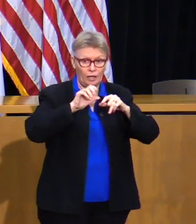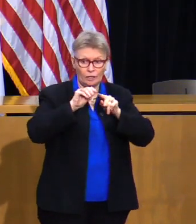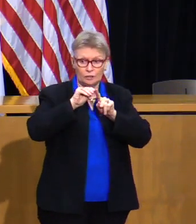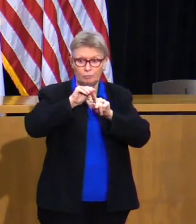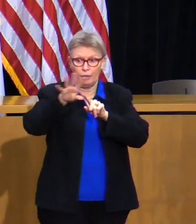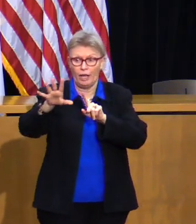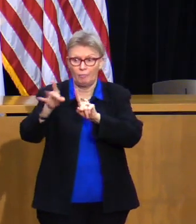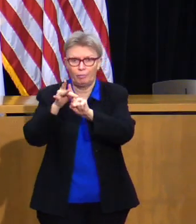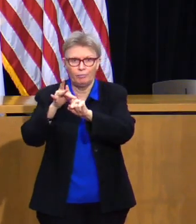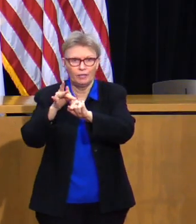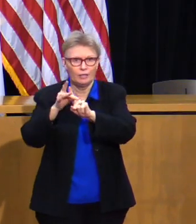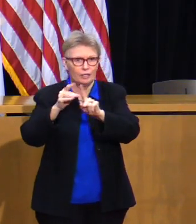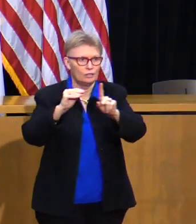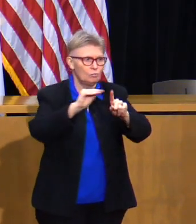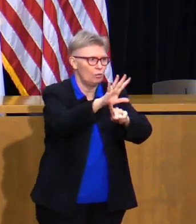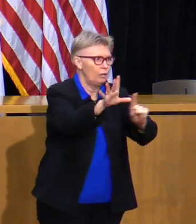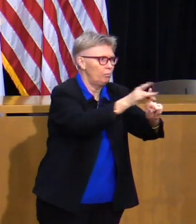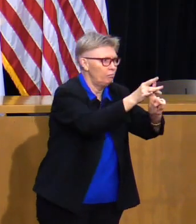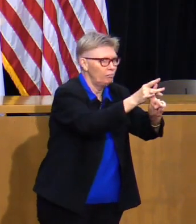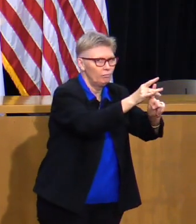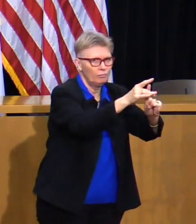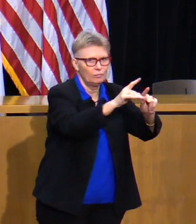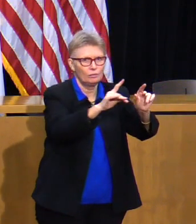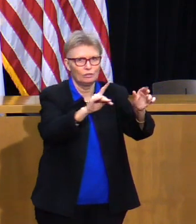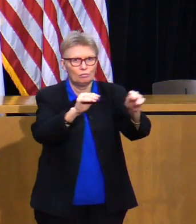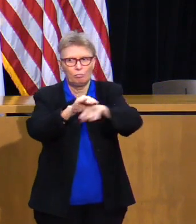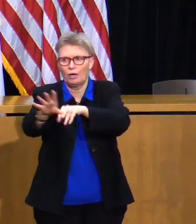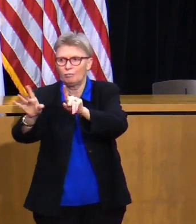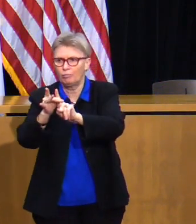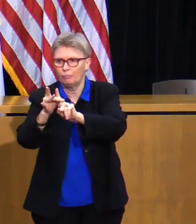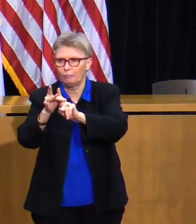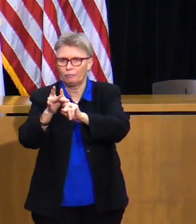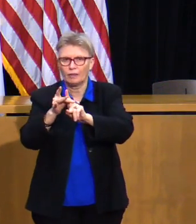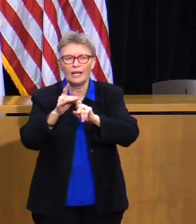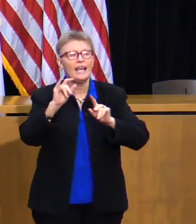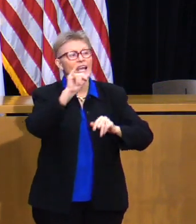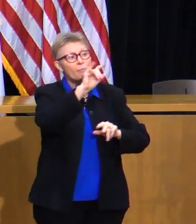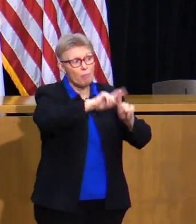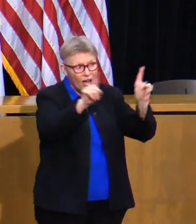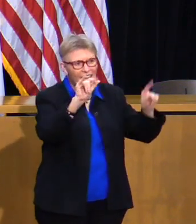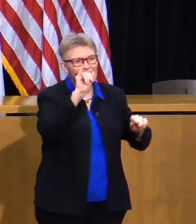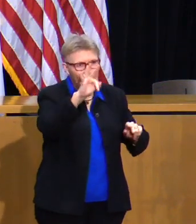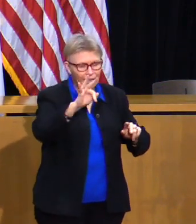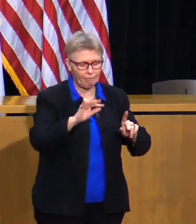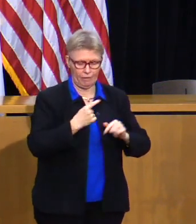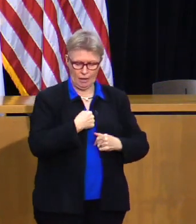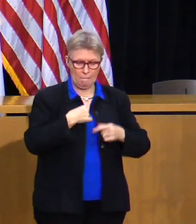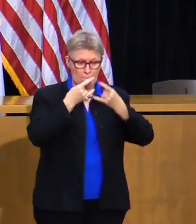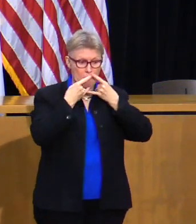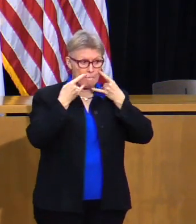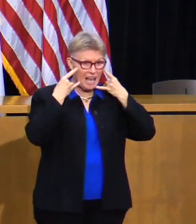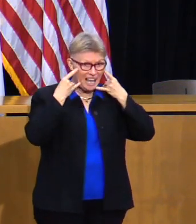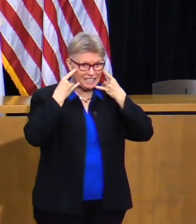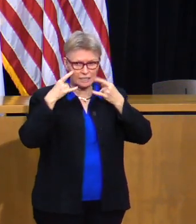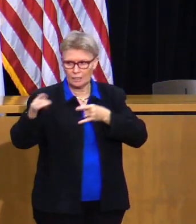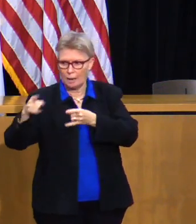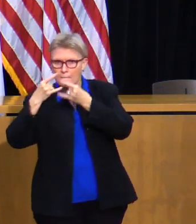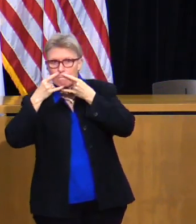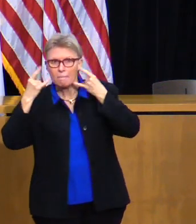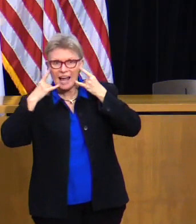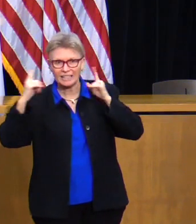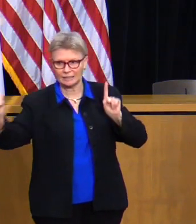If two people are wearing these, the ability that virus has to transmit from one person to another is